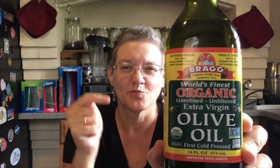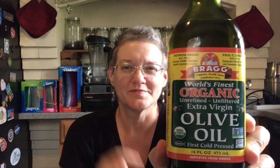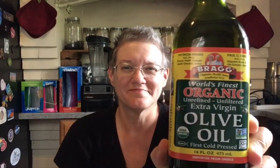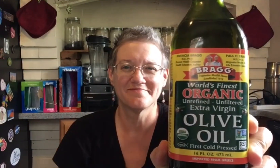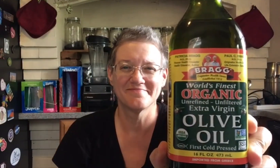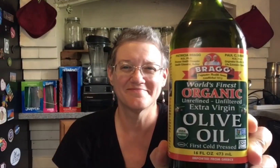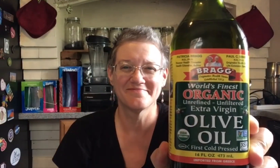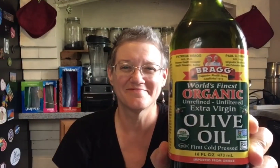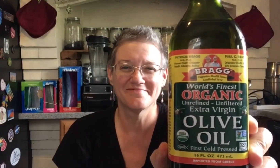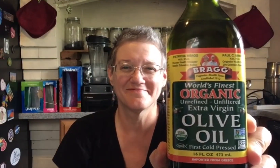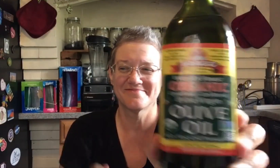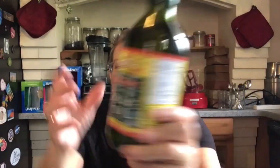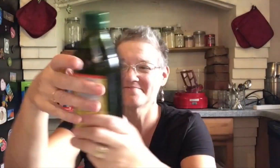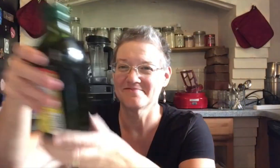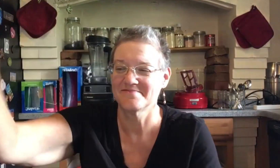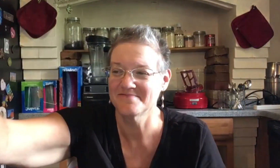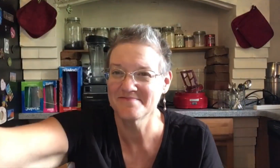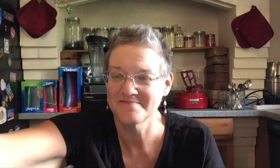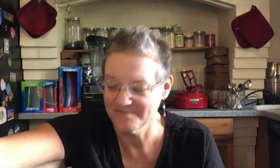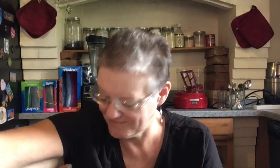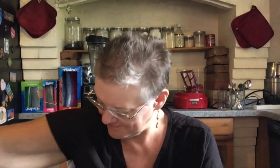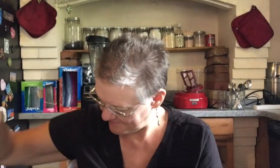We all know this one.